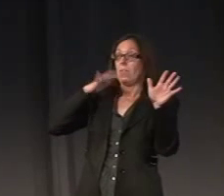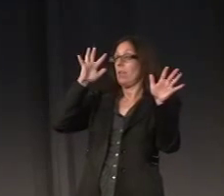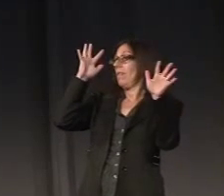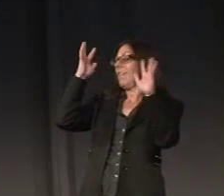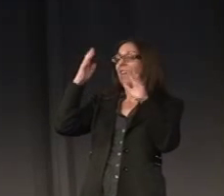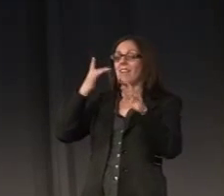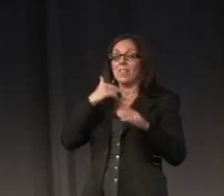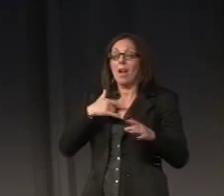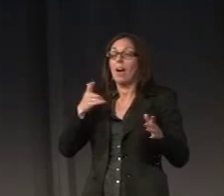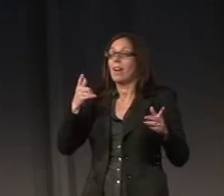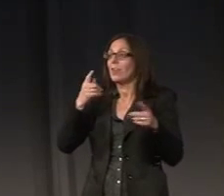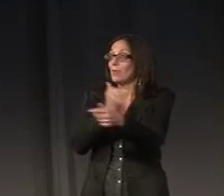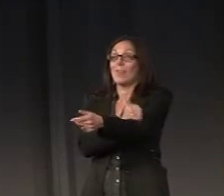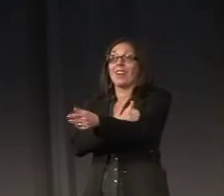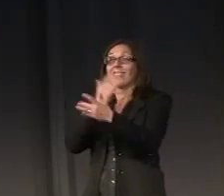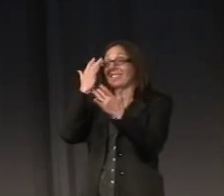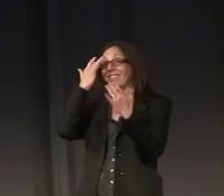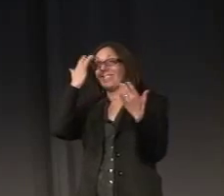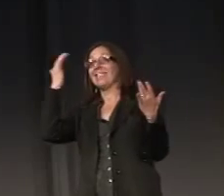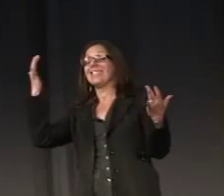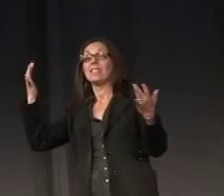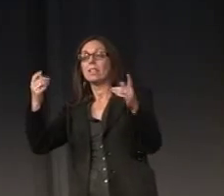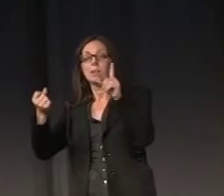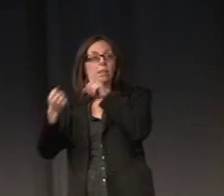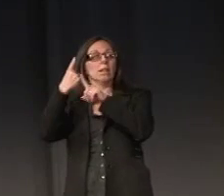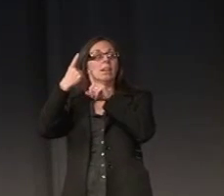projects itself on the cinema screen of my visual cortex.